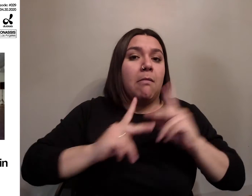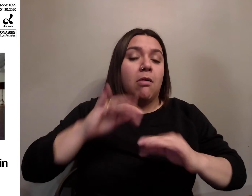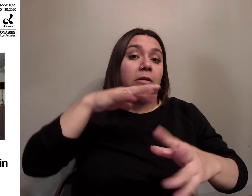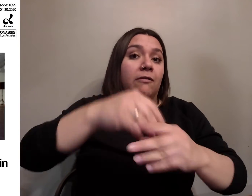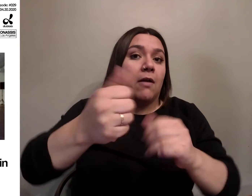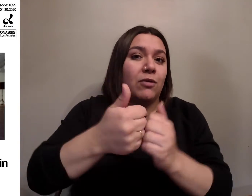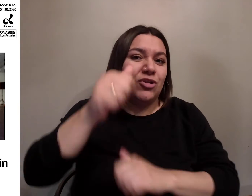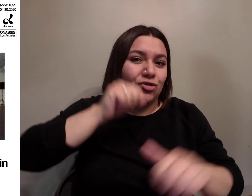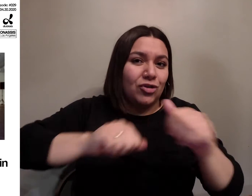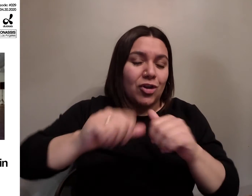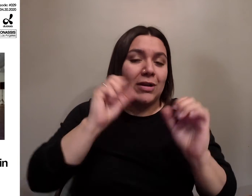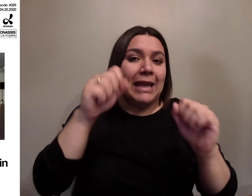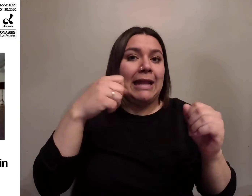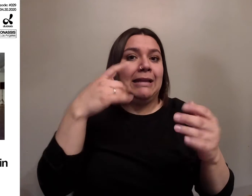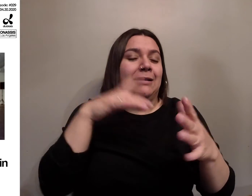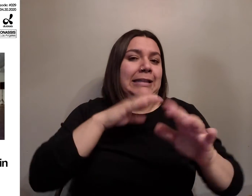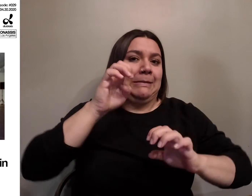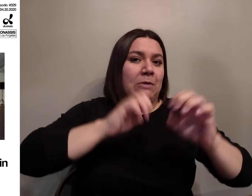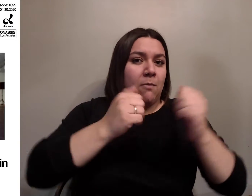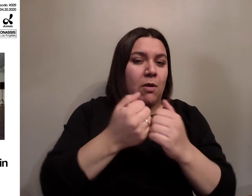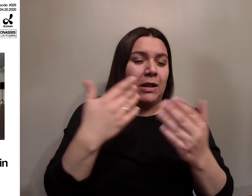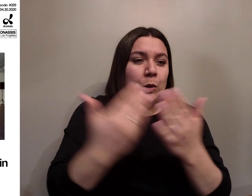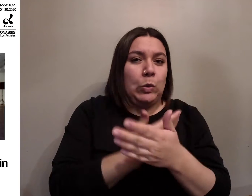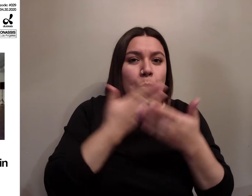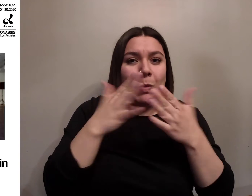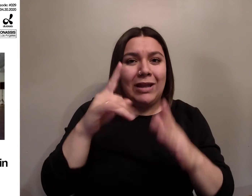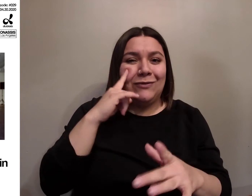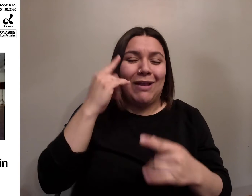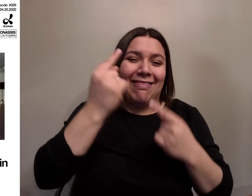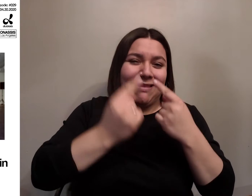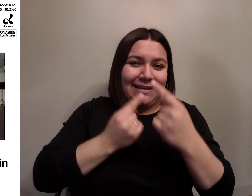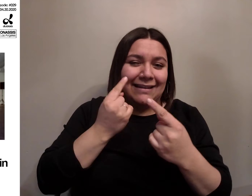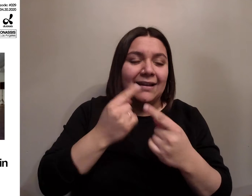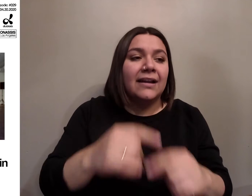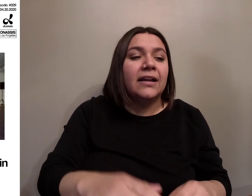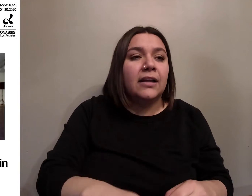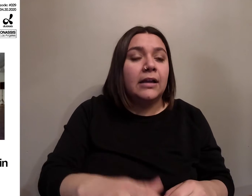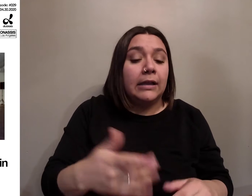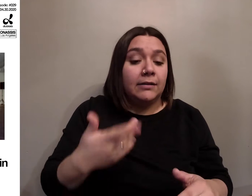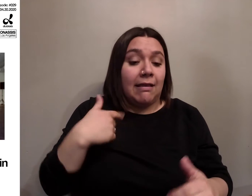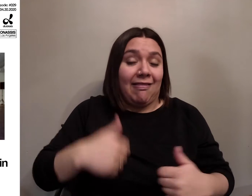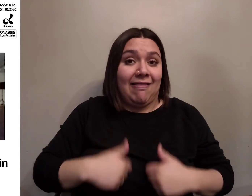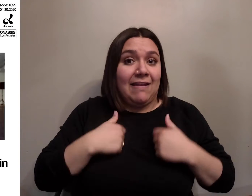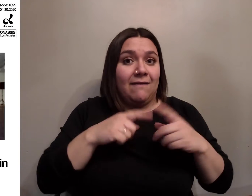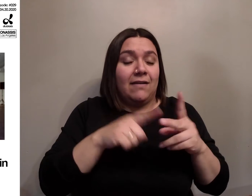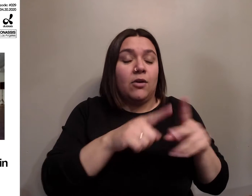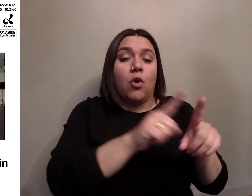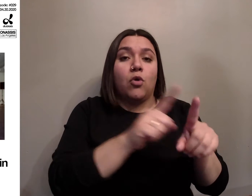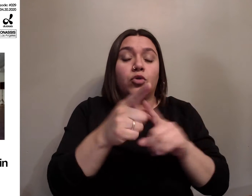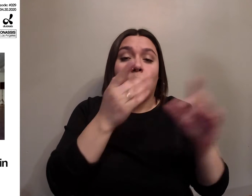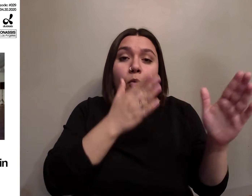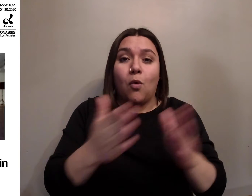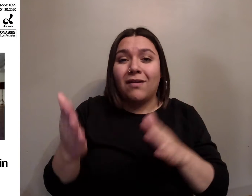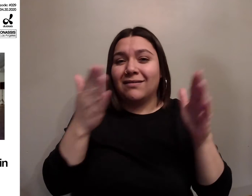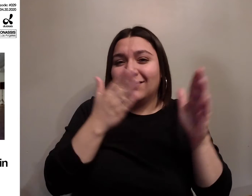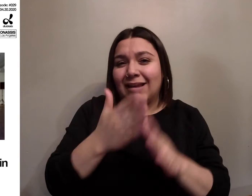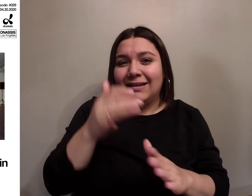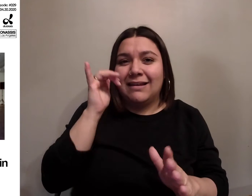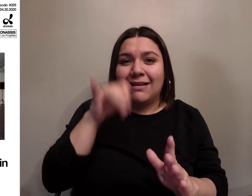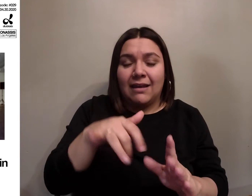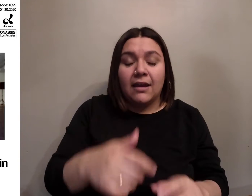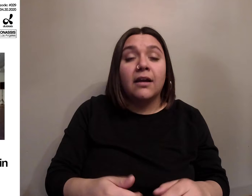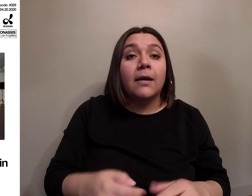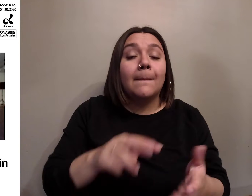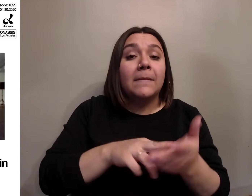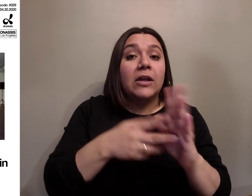and experiment with new ways of thinking, being, and organizing and making. So